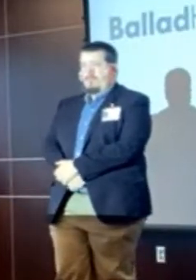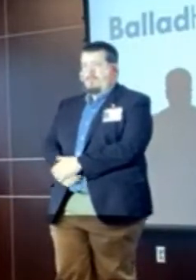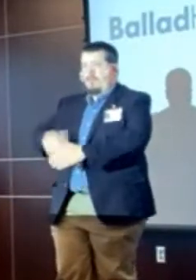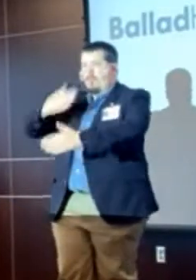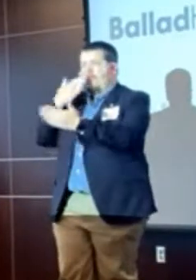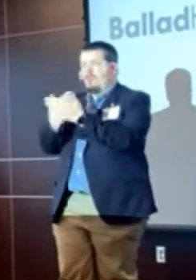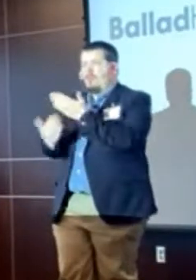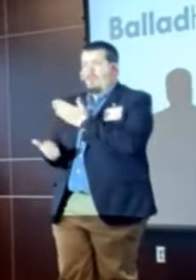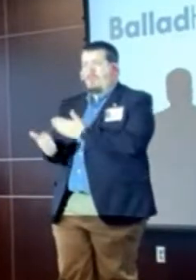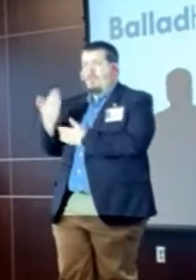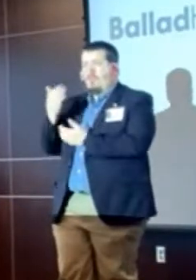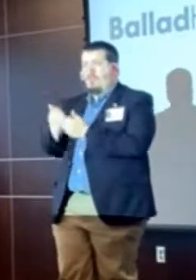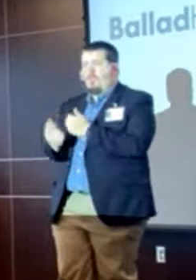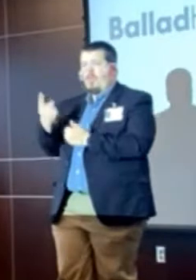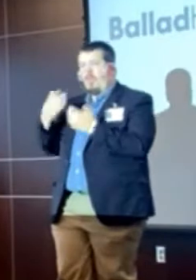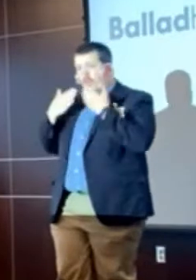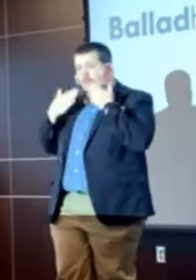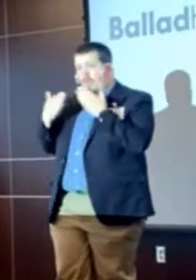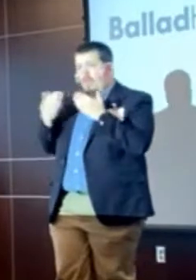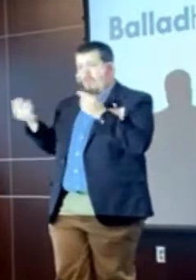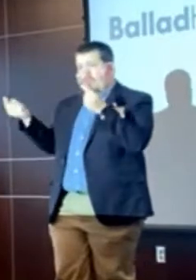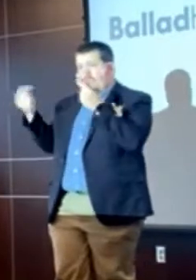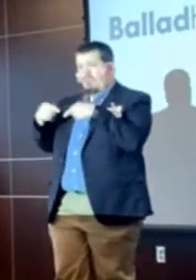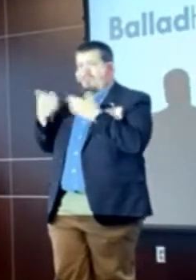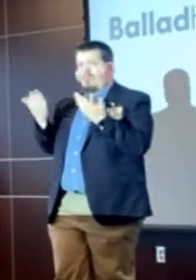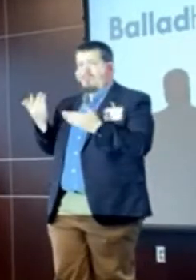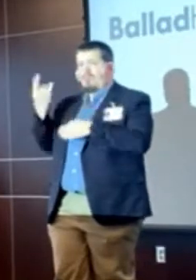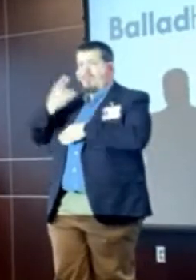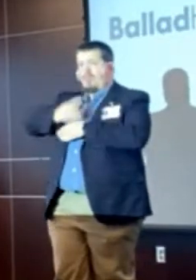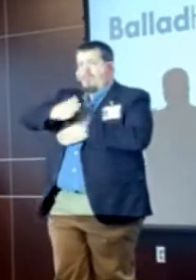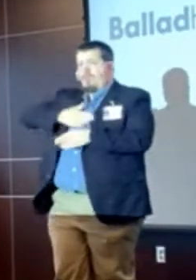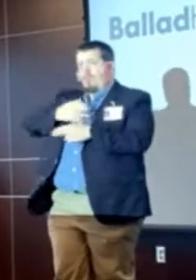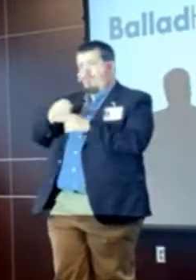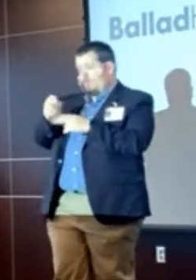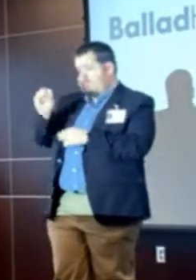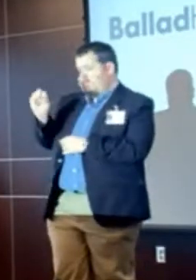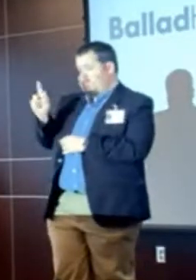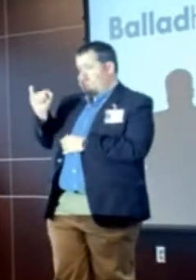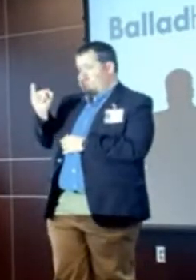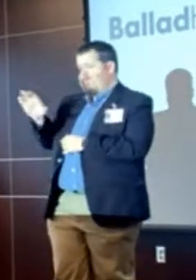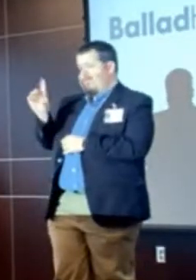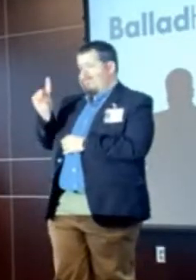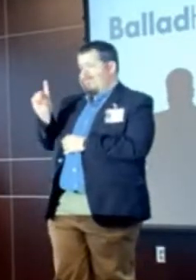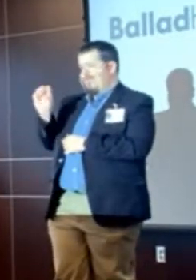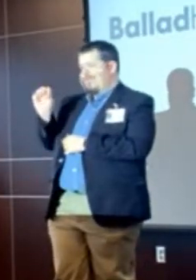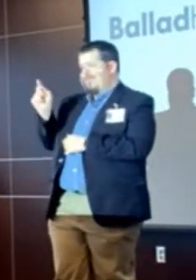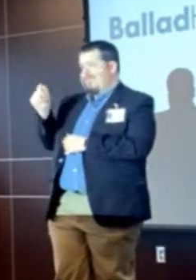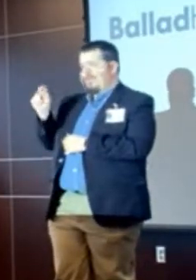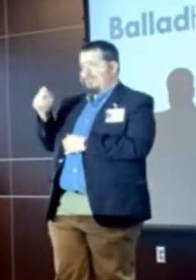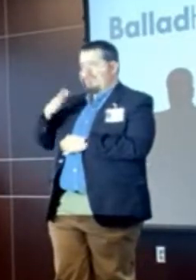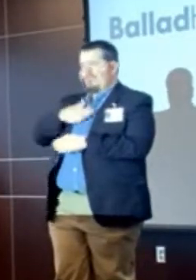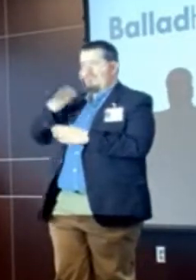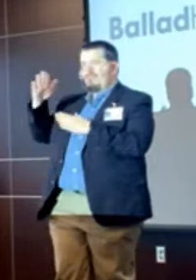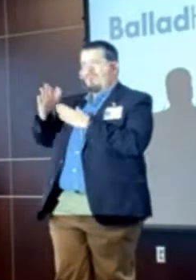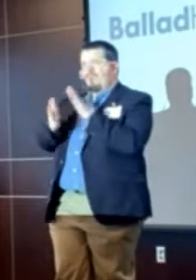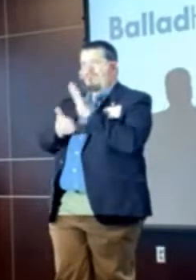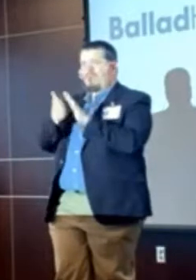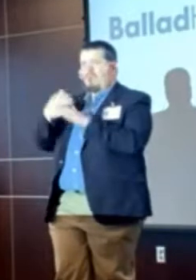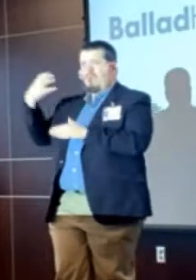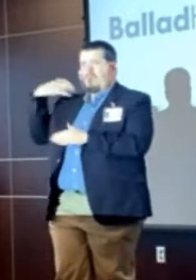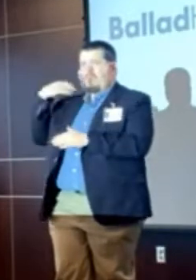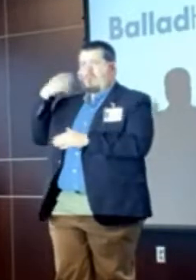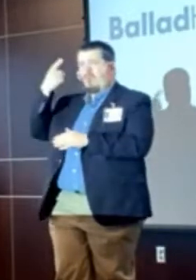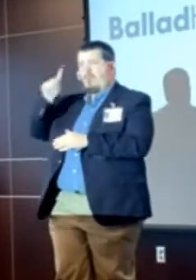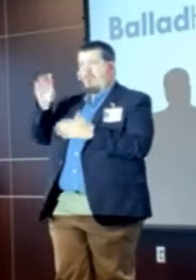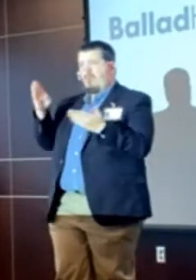Okay, well, good morning, everyone. Thank you for joining us today. My name is Deaton. I'm the Chief Operating Officer for Ballad Health. We'll say thank you to